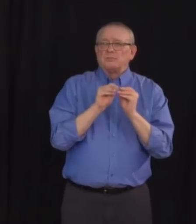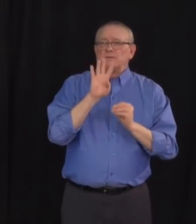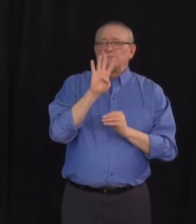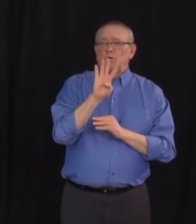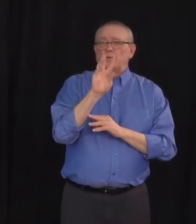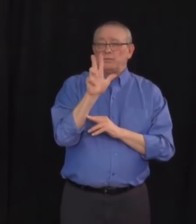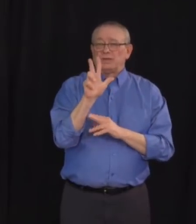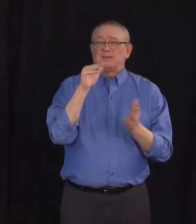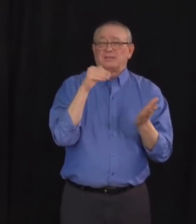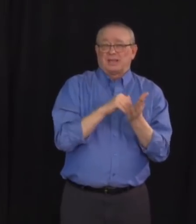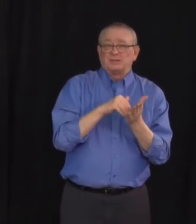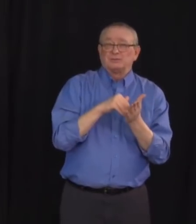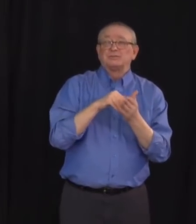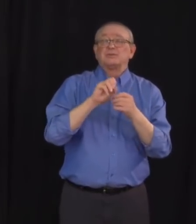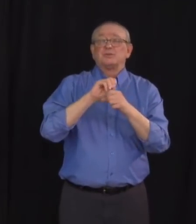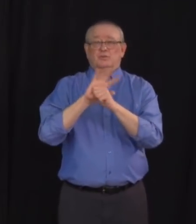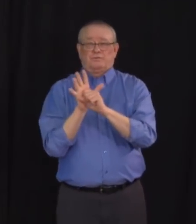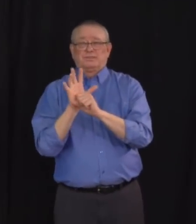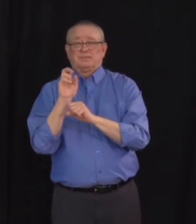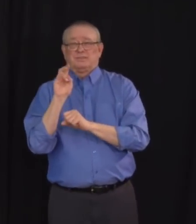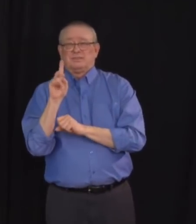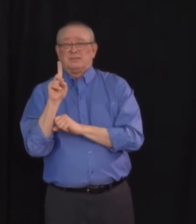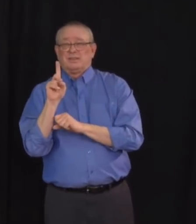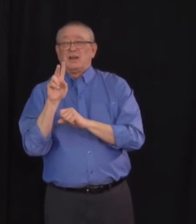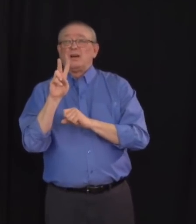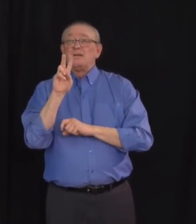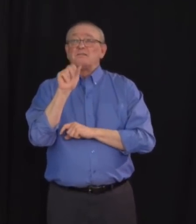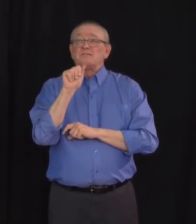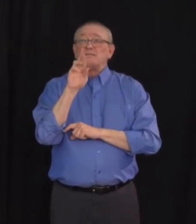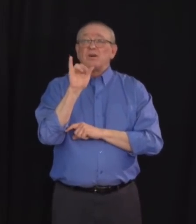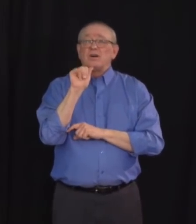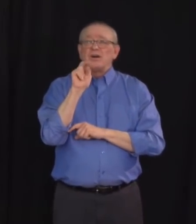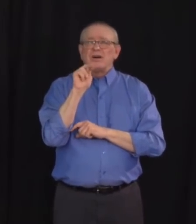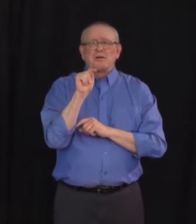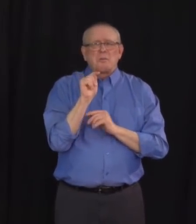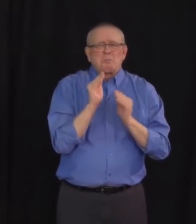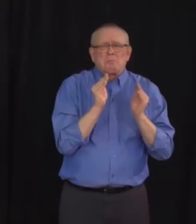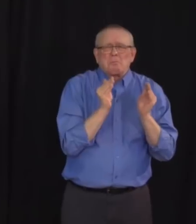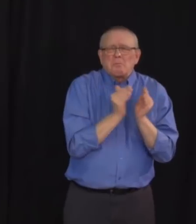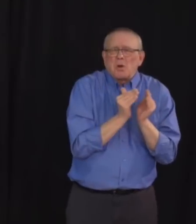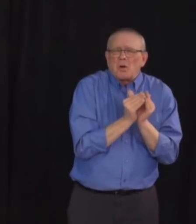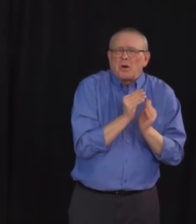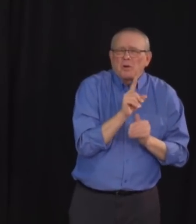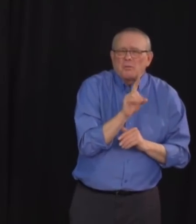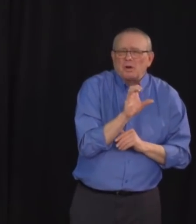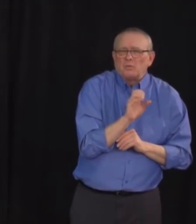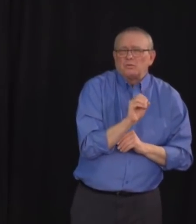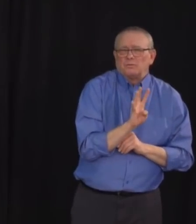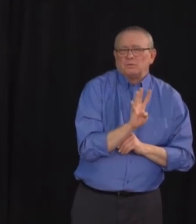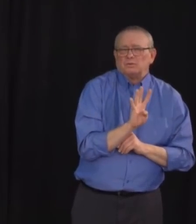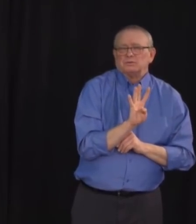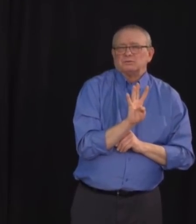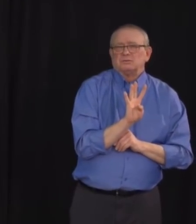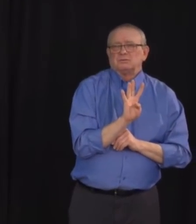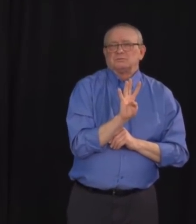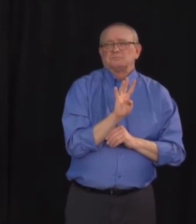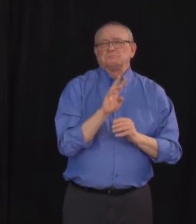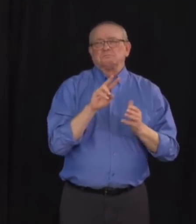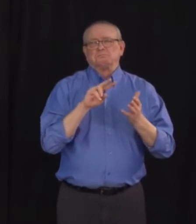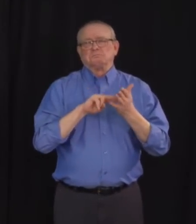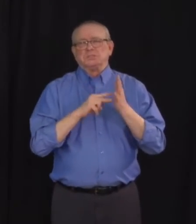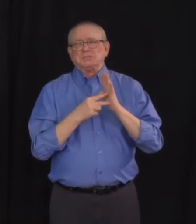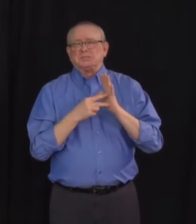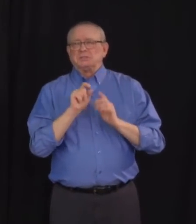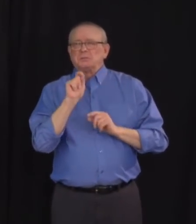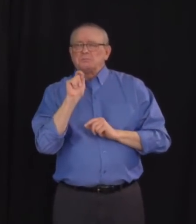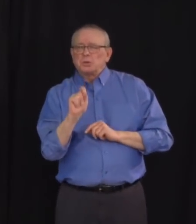cases made up 0.25% of all the cases identified from December 15th onwards. More recently,